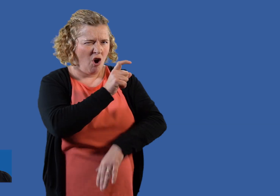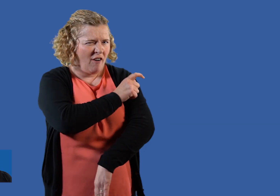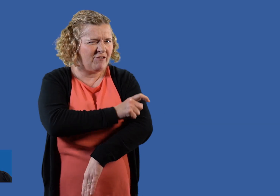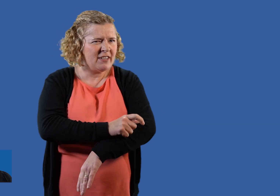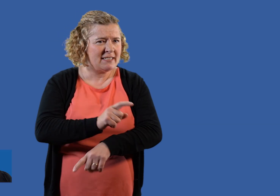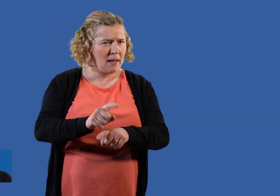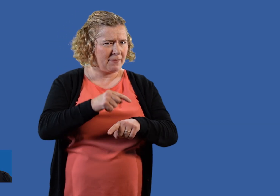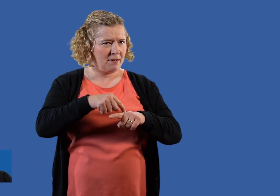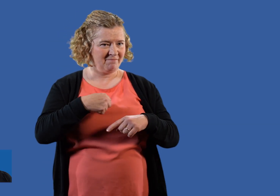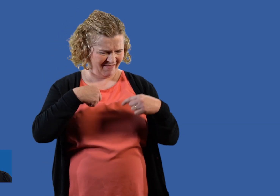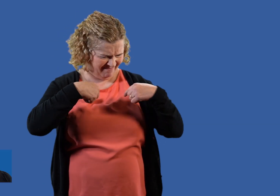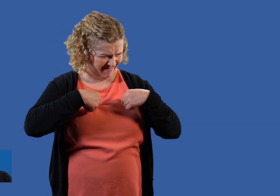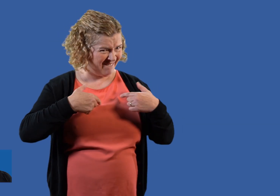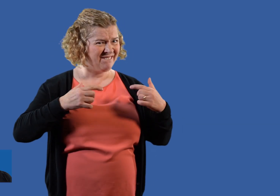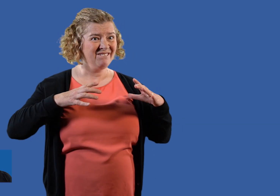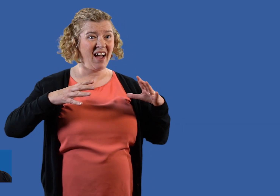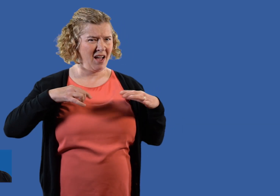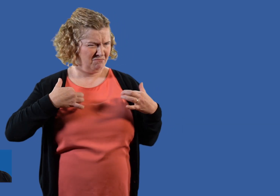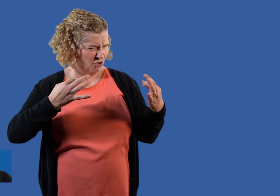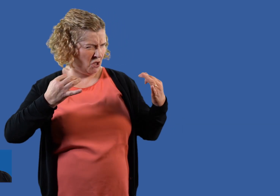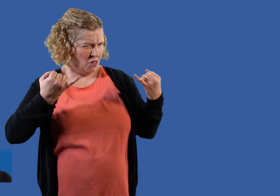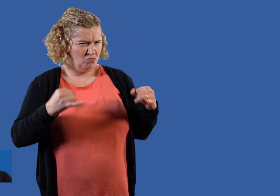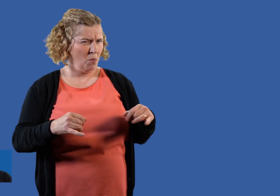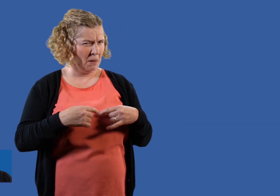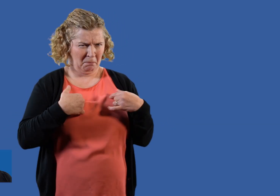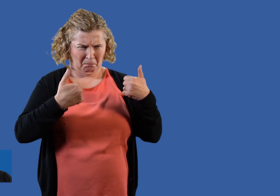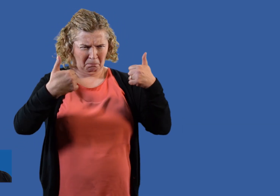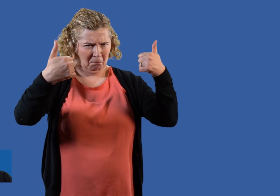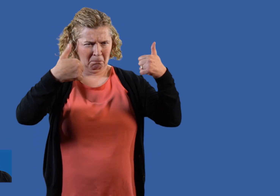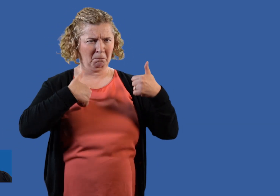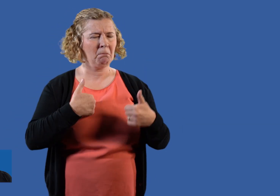and at the same time deny that anything's wrong when challenged about this.